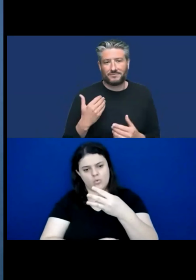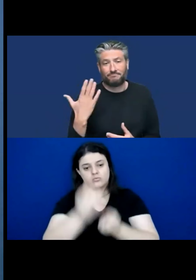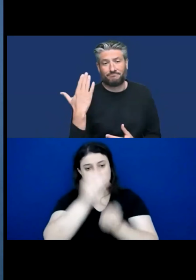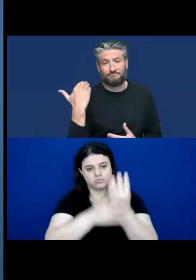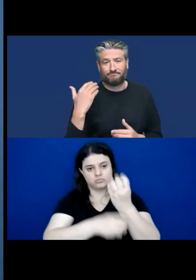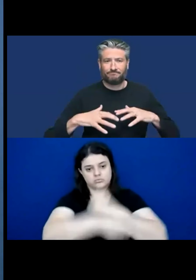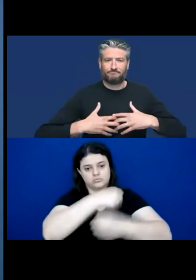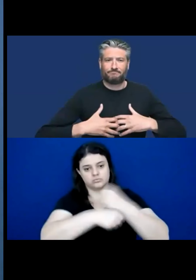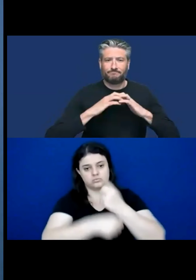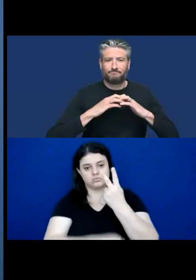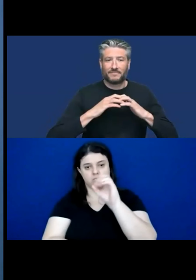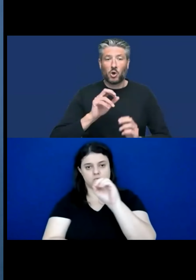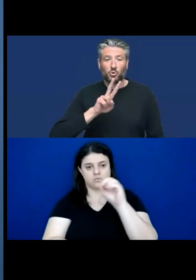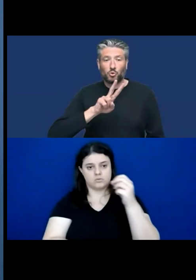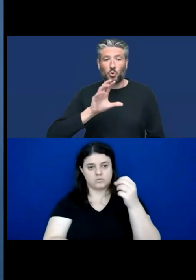in Denmark.